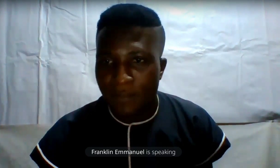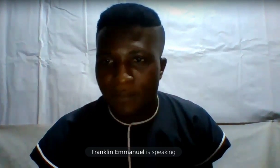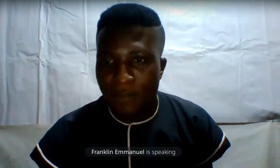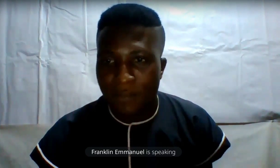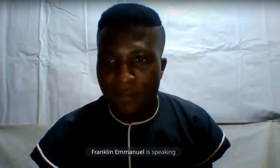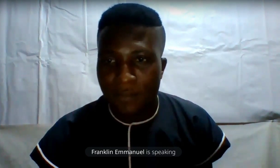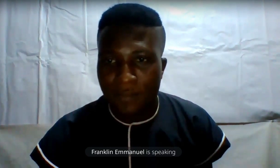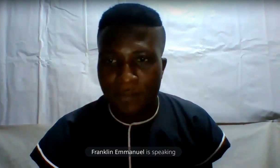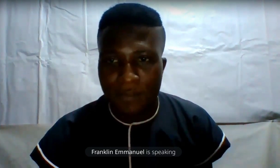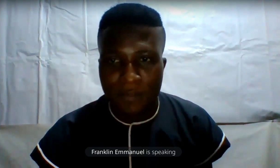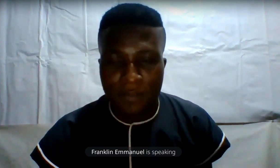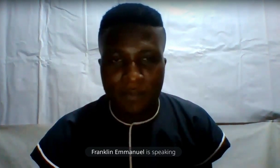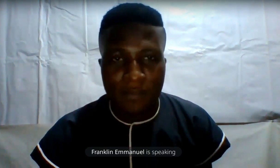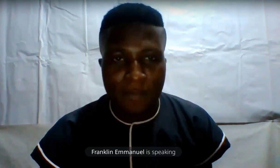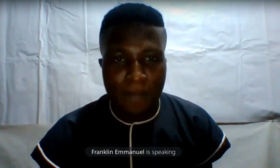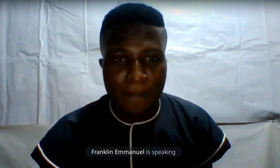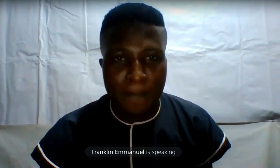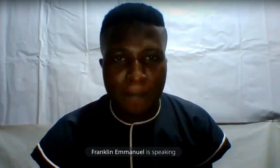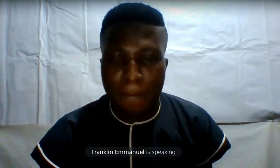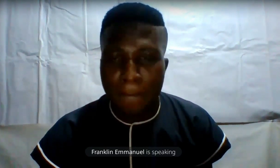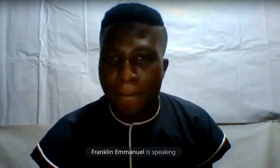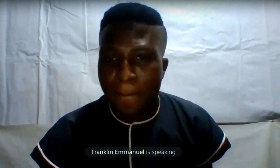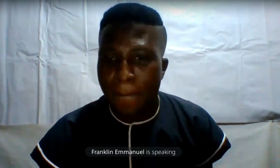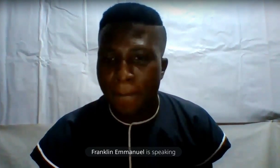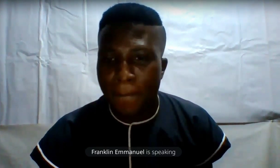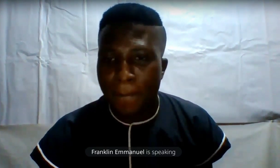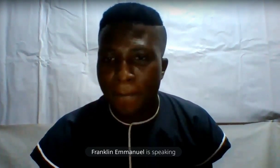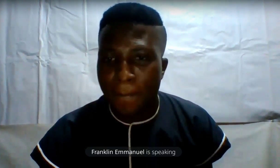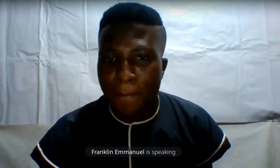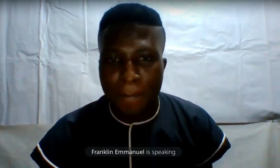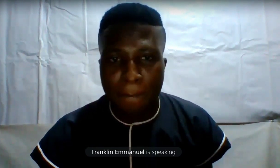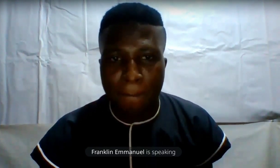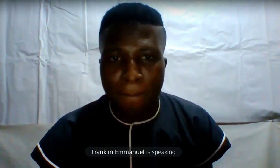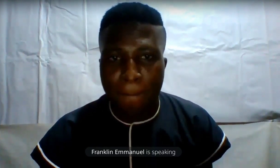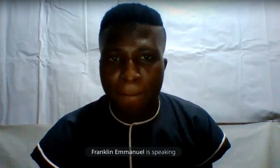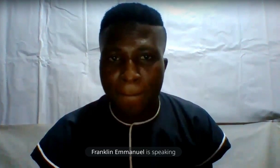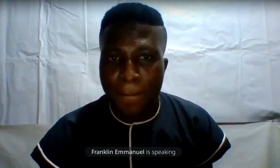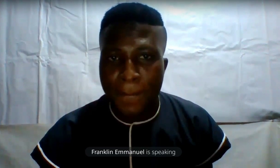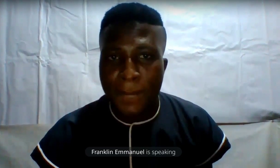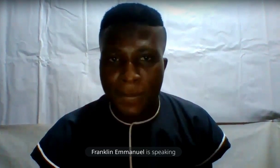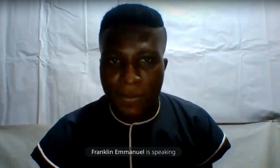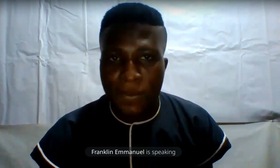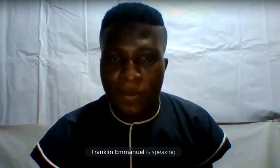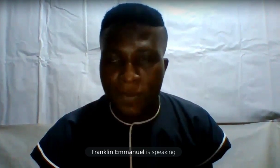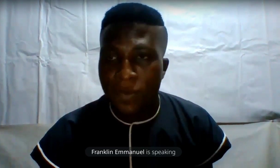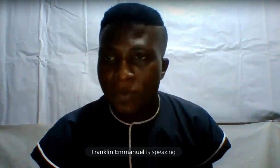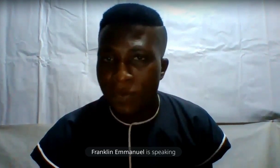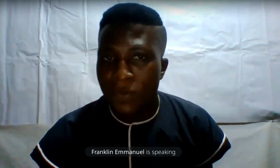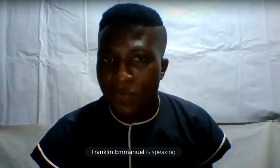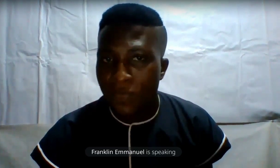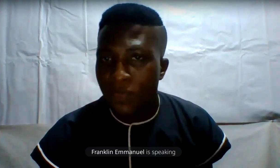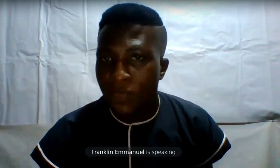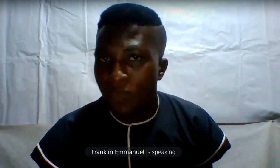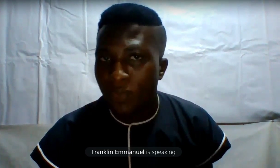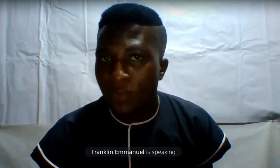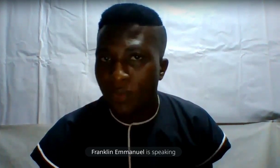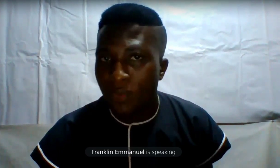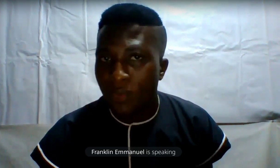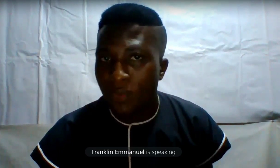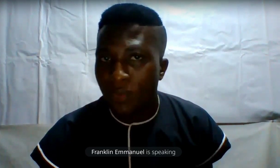the Telegram WhatsApp chats, and then all students will be notified. So drop the assignment. Yeah, we actually have more than one assignment, because what we're